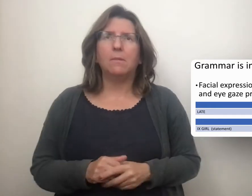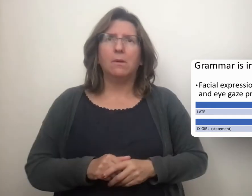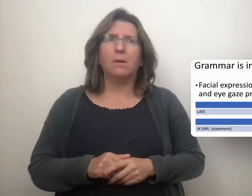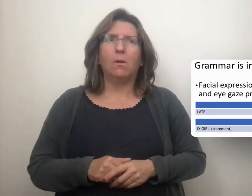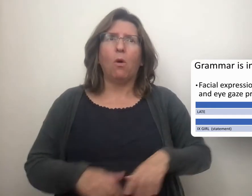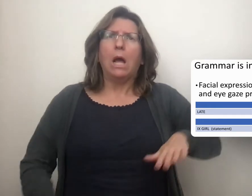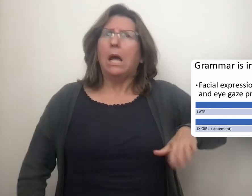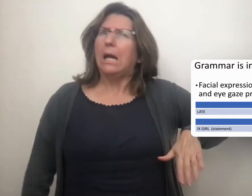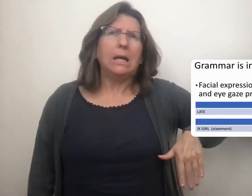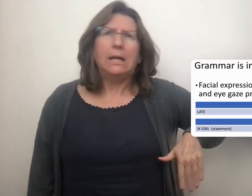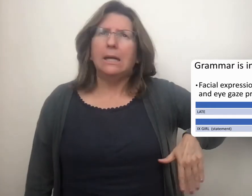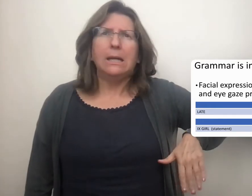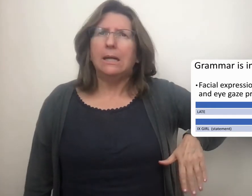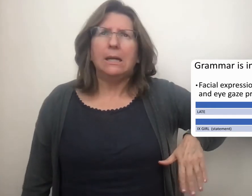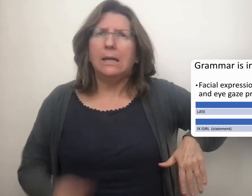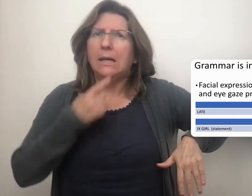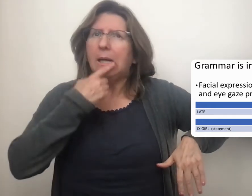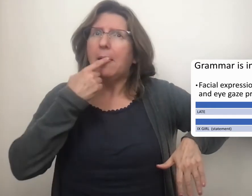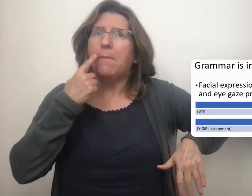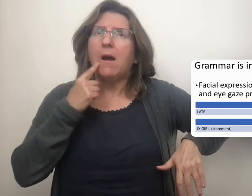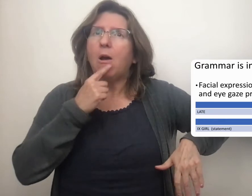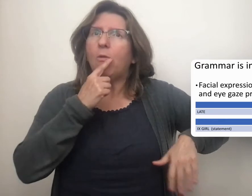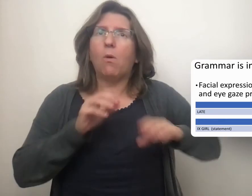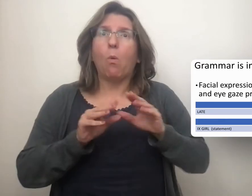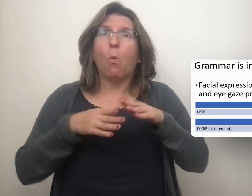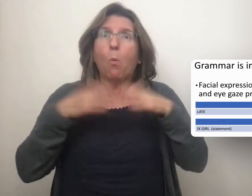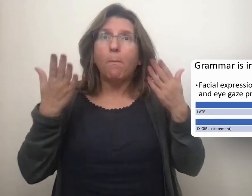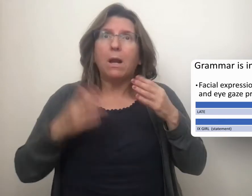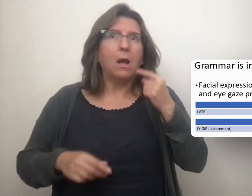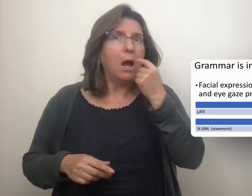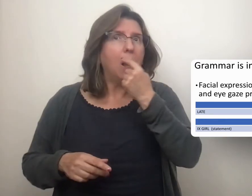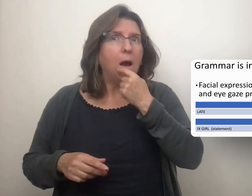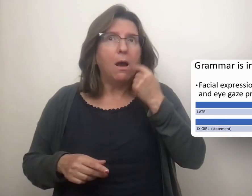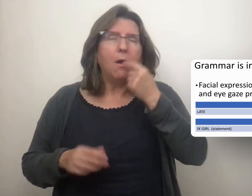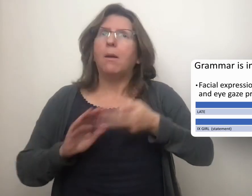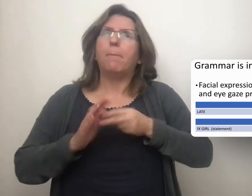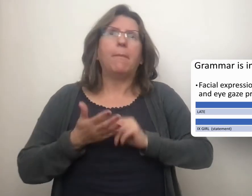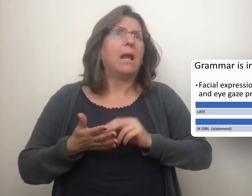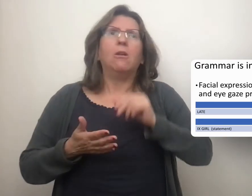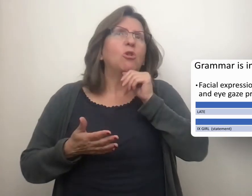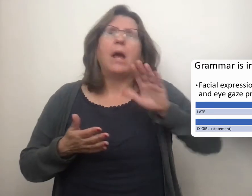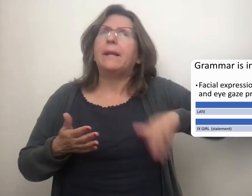late. You weren't here on time. The second example, where the mouth was more open, means not